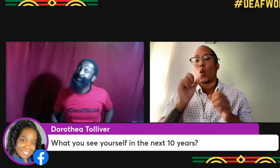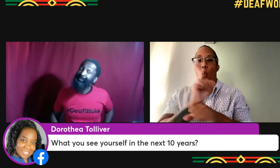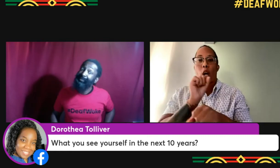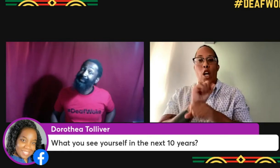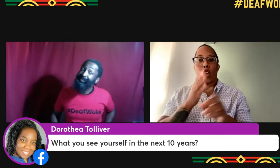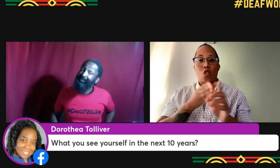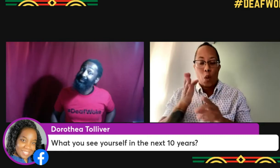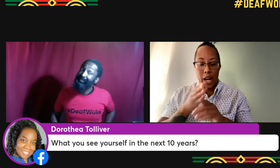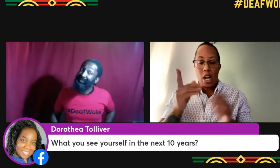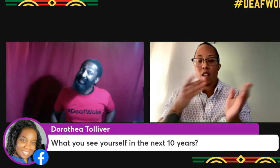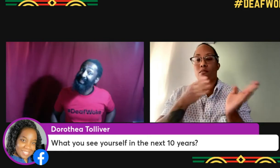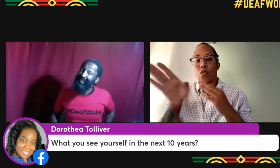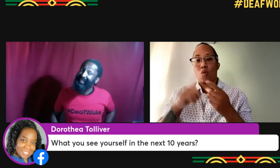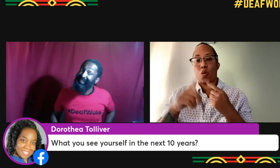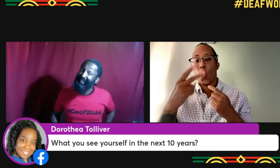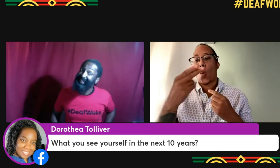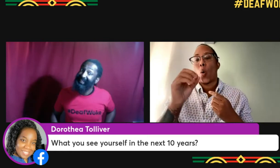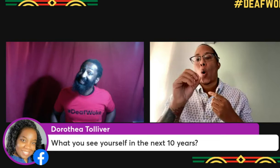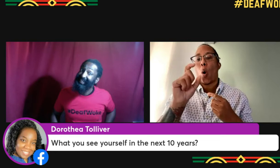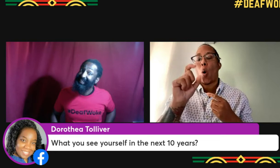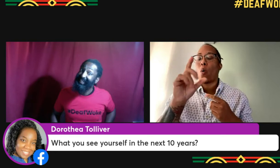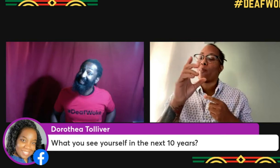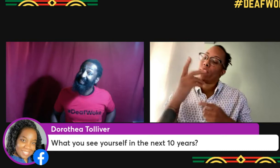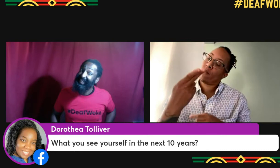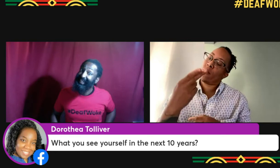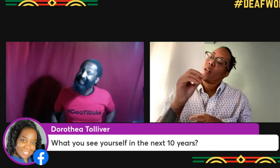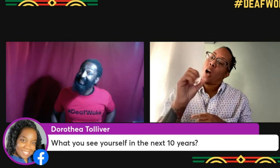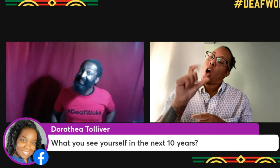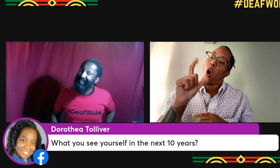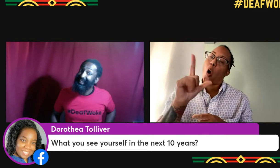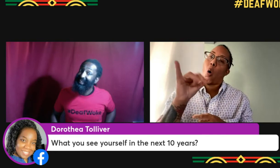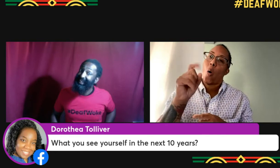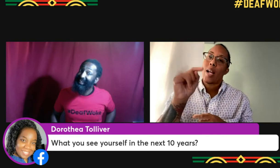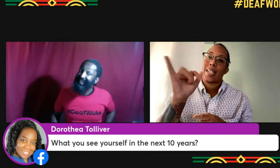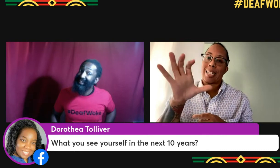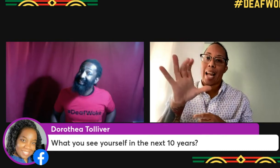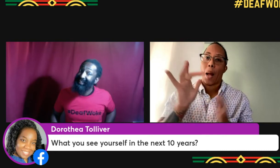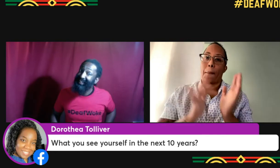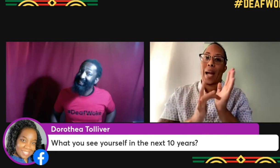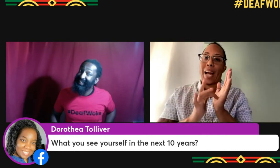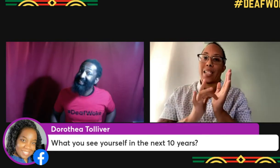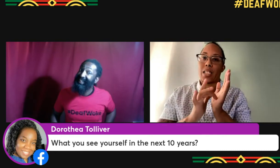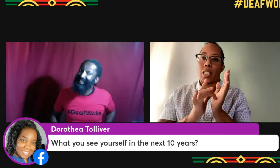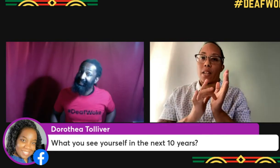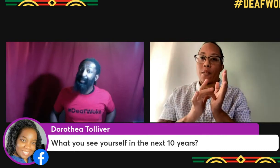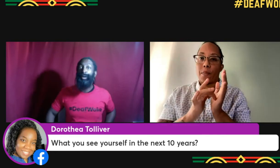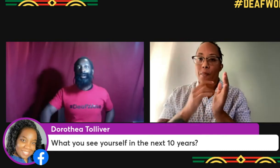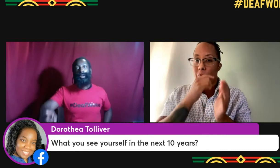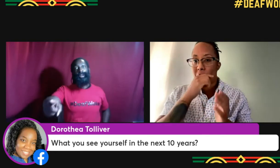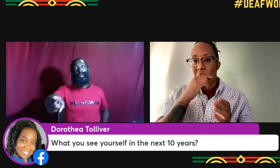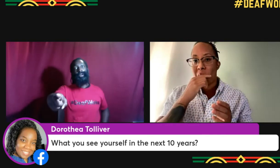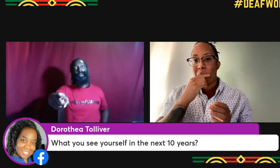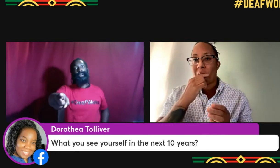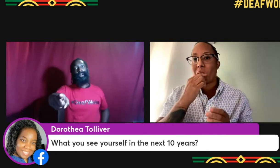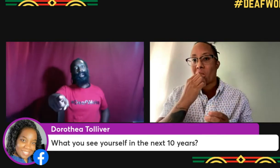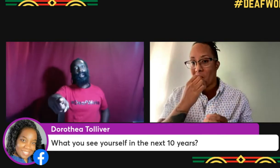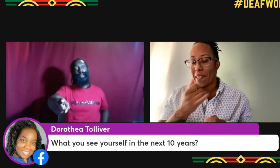I am looking at changing my career and I want to start working in and focusing on holistic medicine.